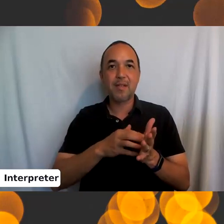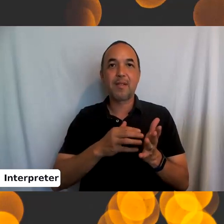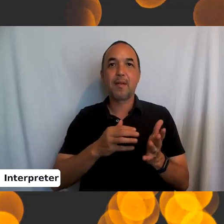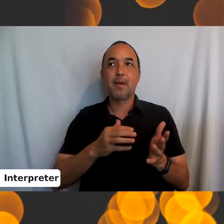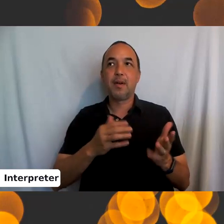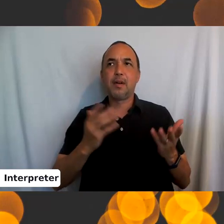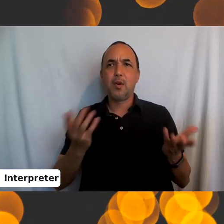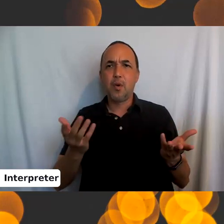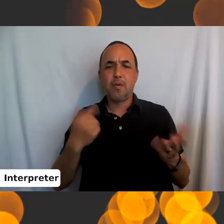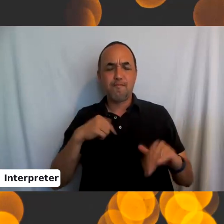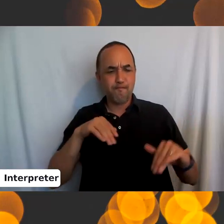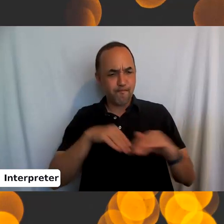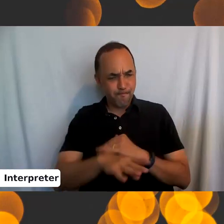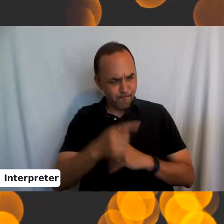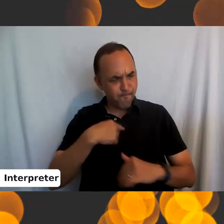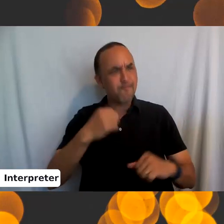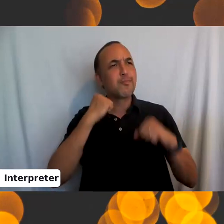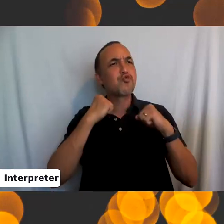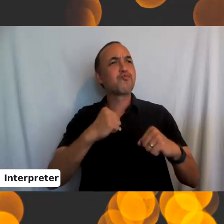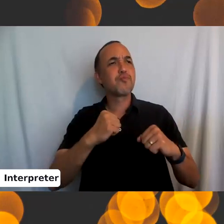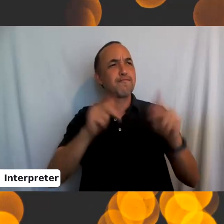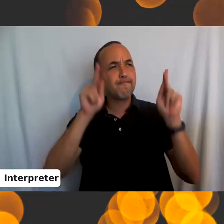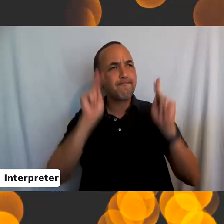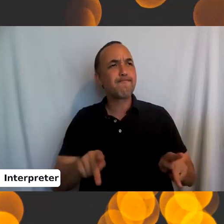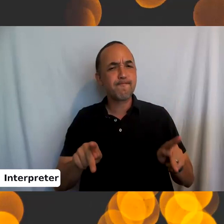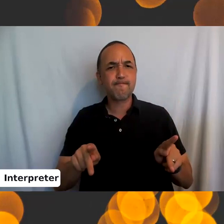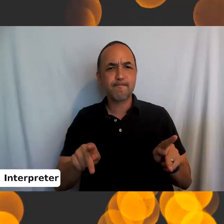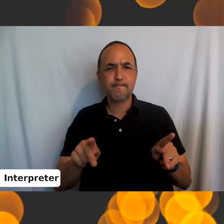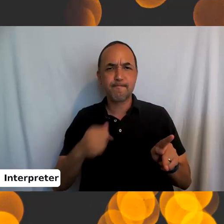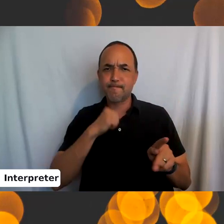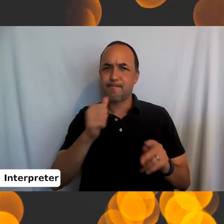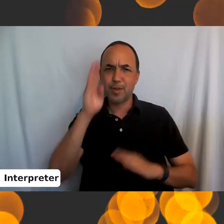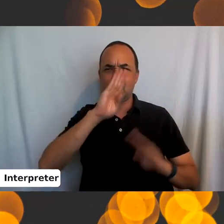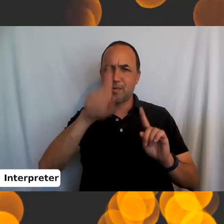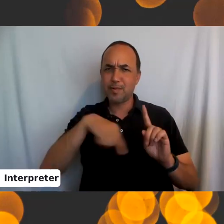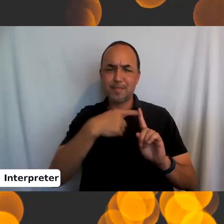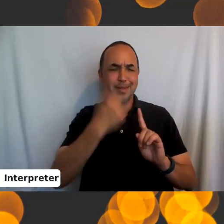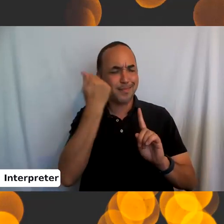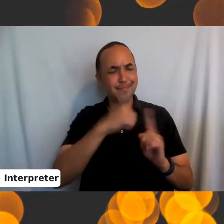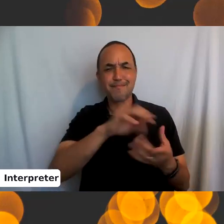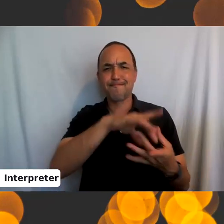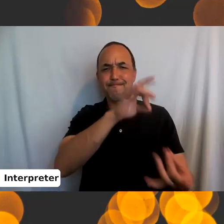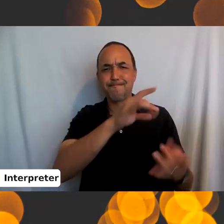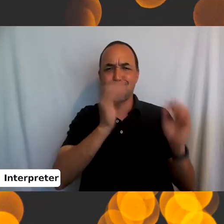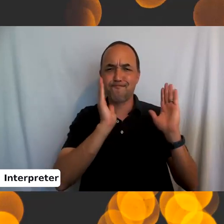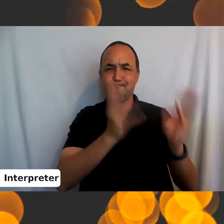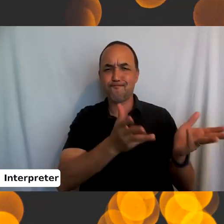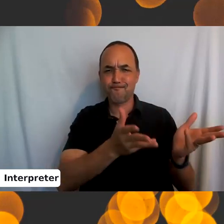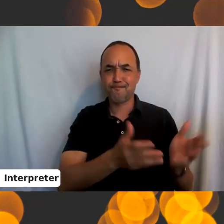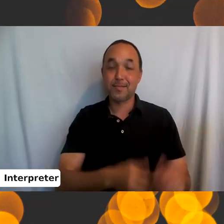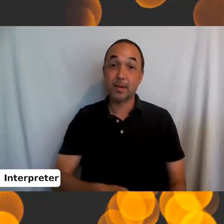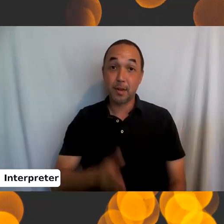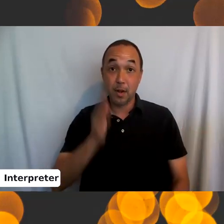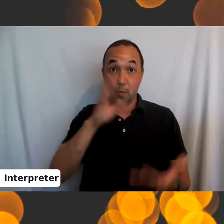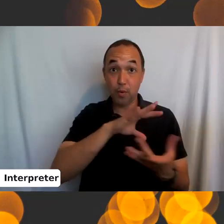knowing that I am a strong person and I am not worried about any spirit. People always ask, is a ghost going to follow